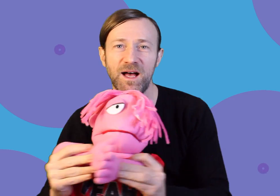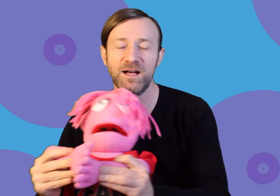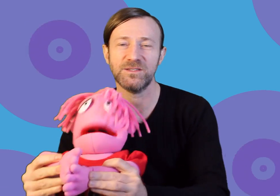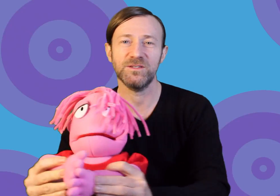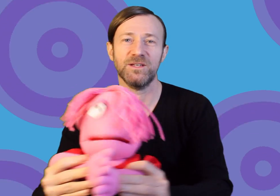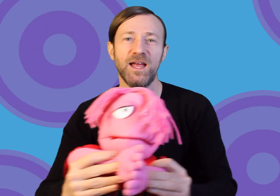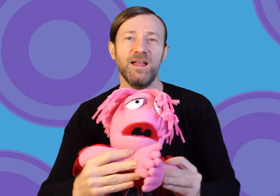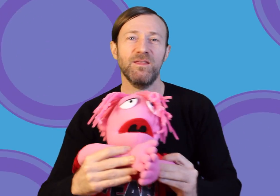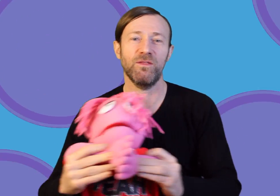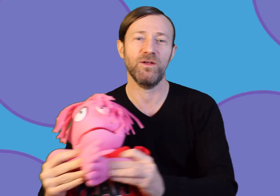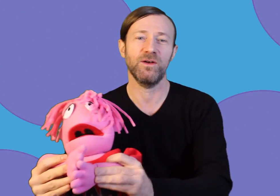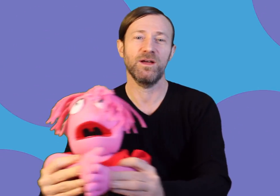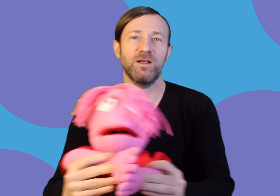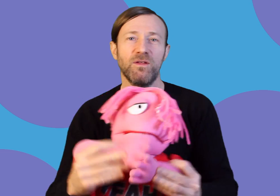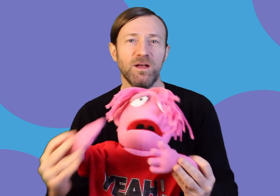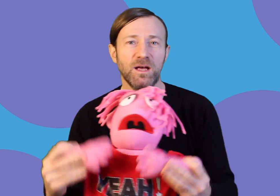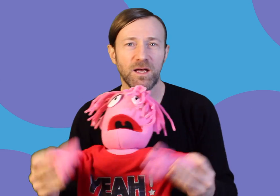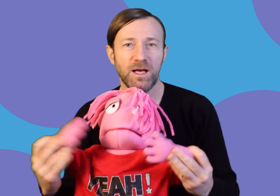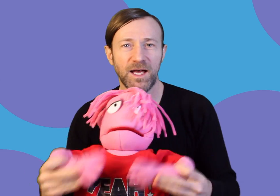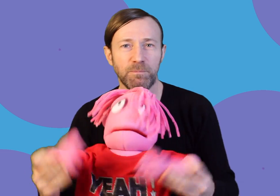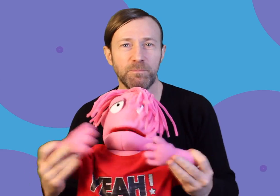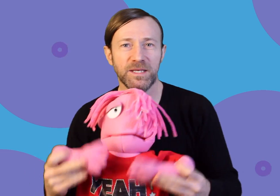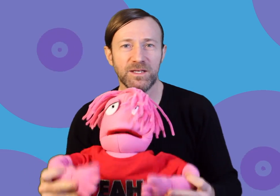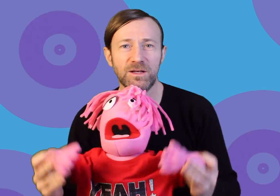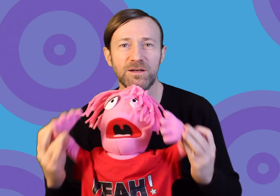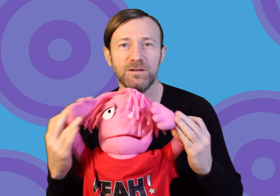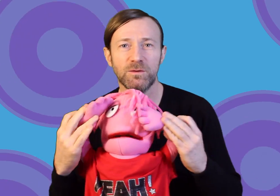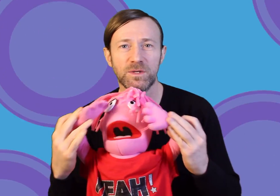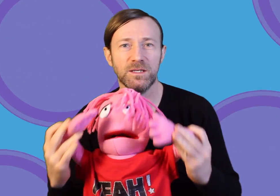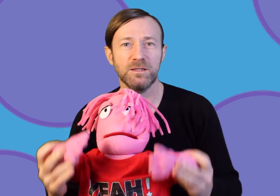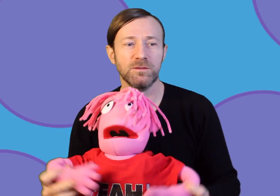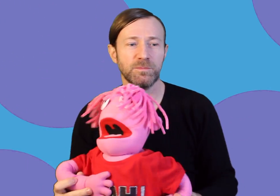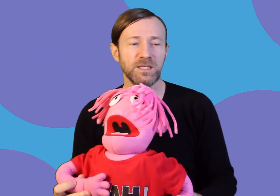are together, the happier we'll be.